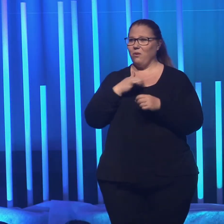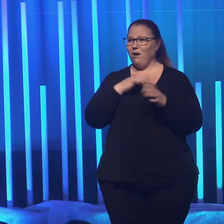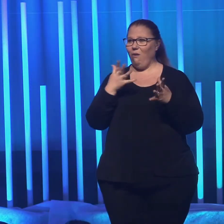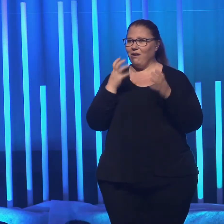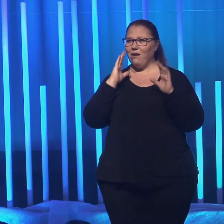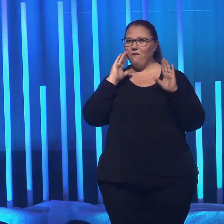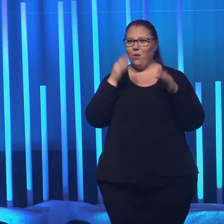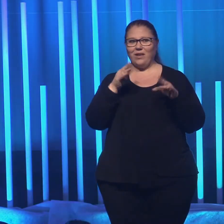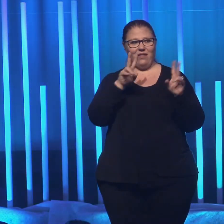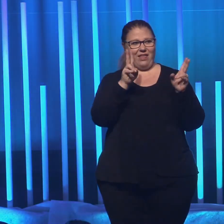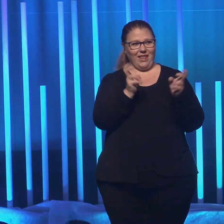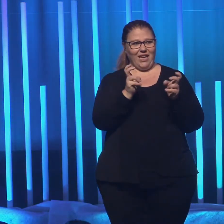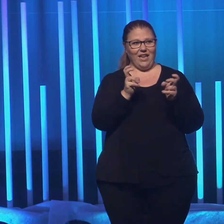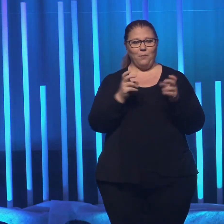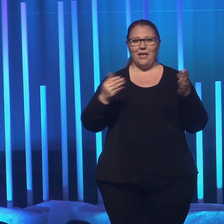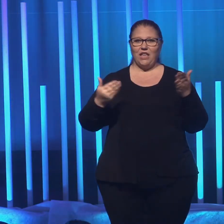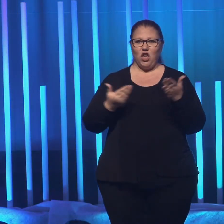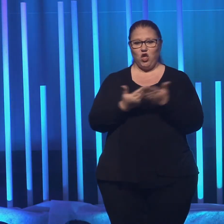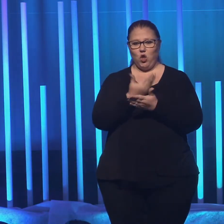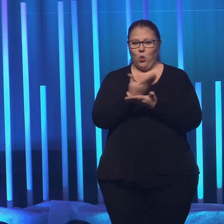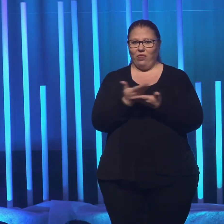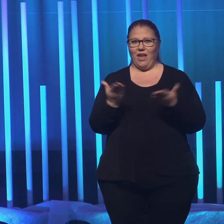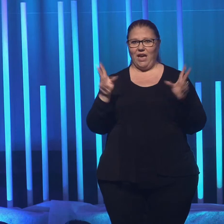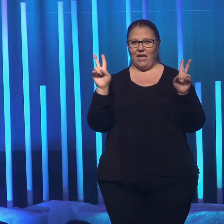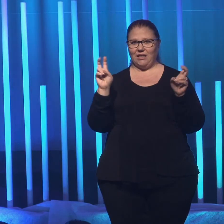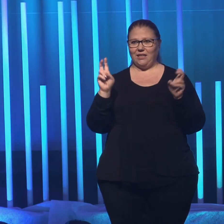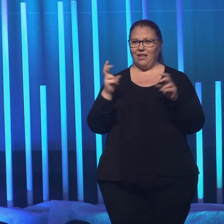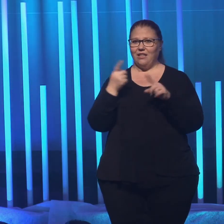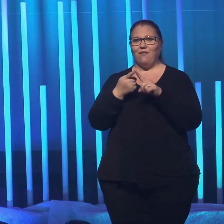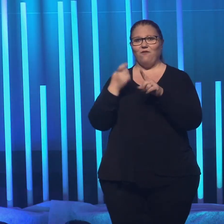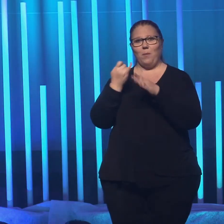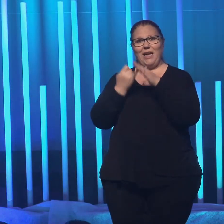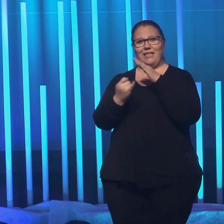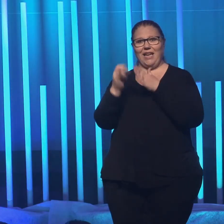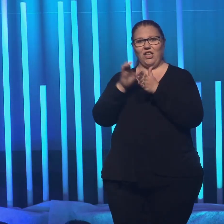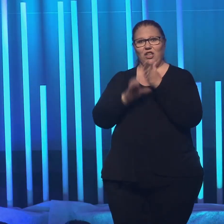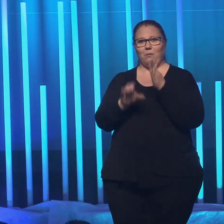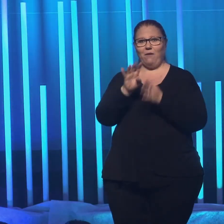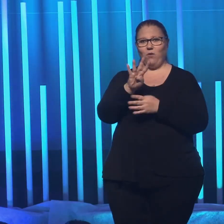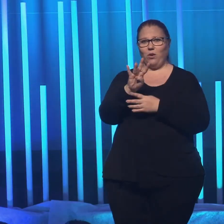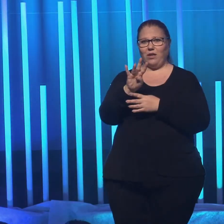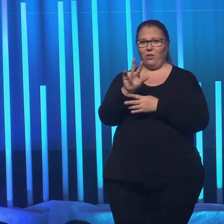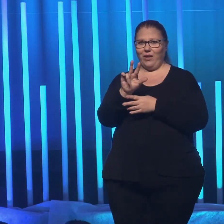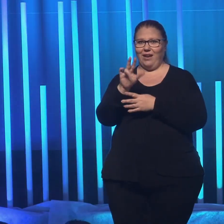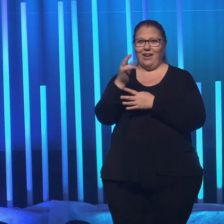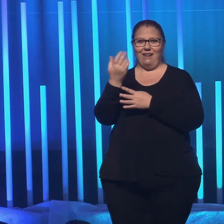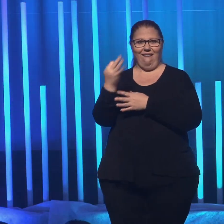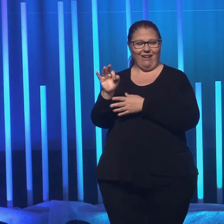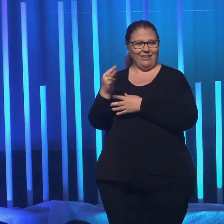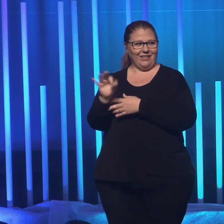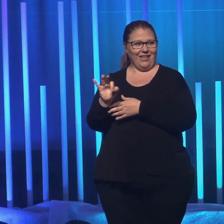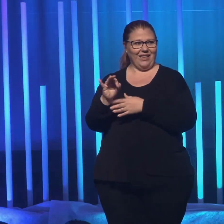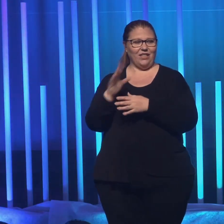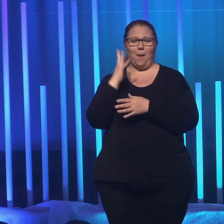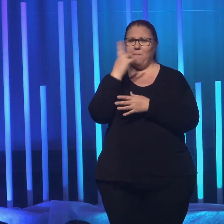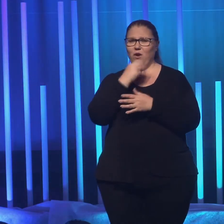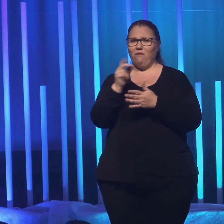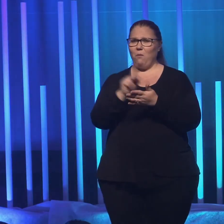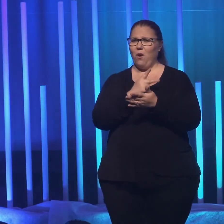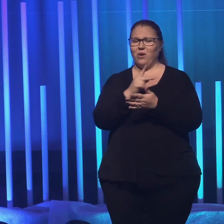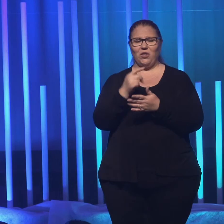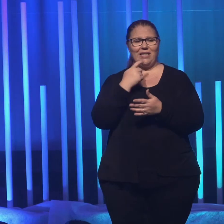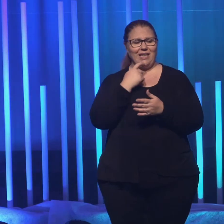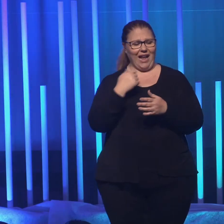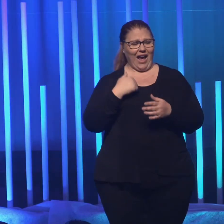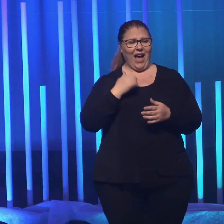on. Our kind of theme is new things, and it comes from Isaiah 43:19, where Isaiah writes this beautiful piece of poetry where he says, I'm about